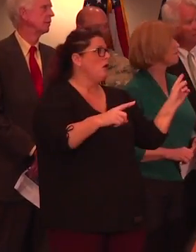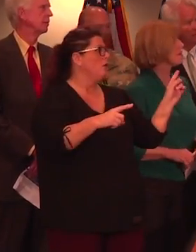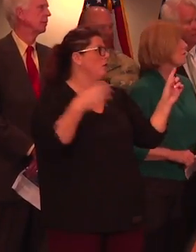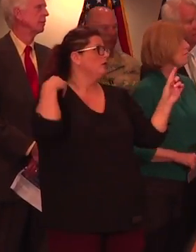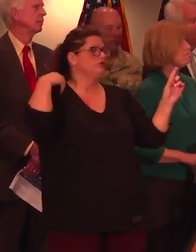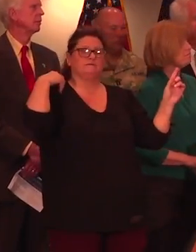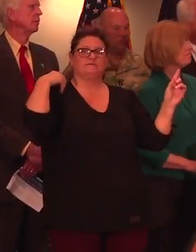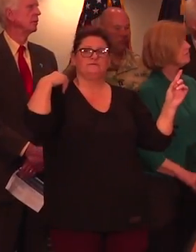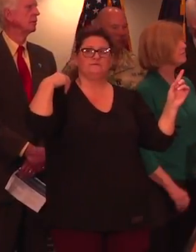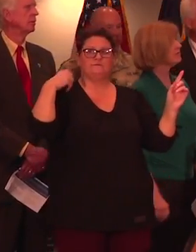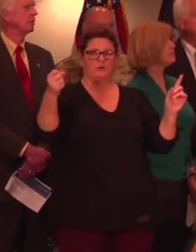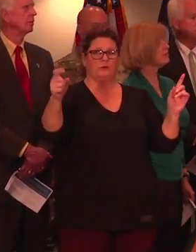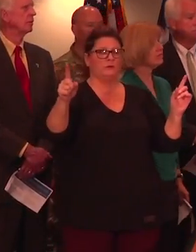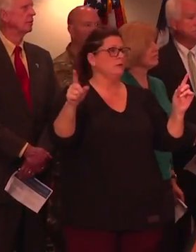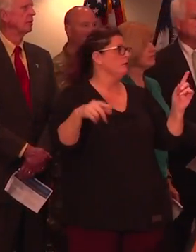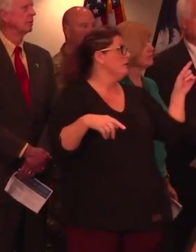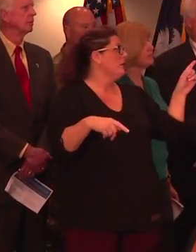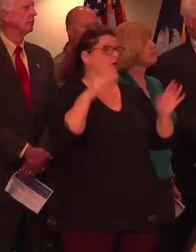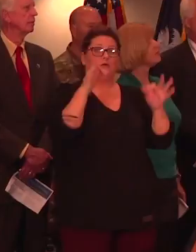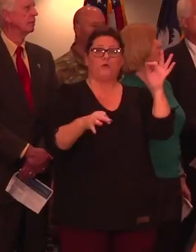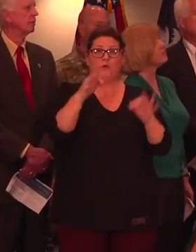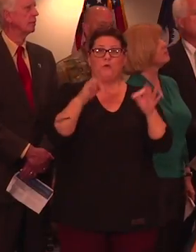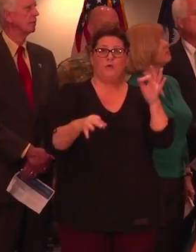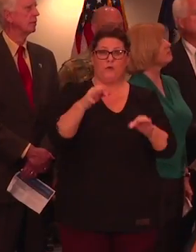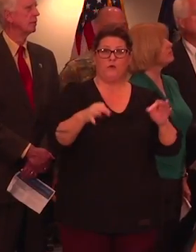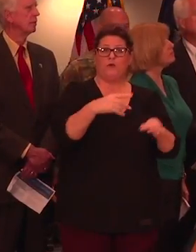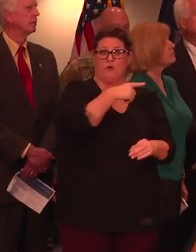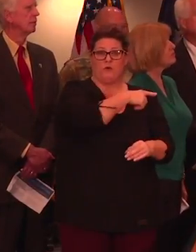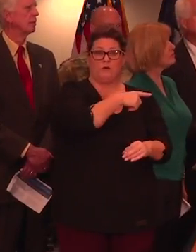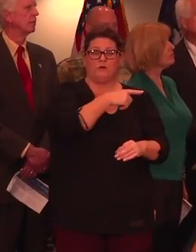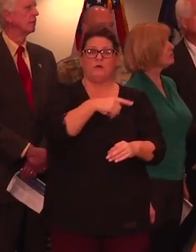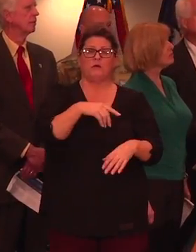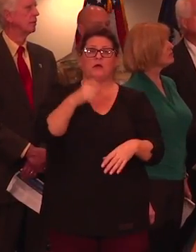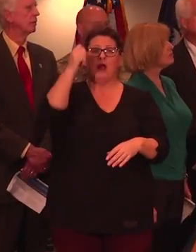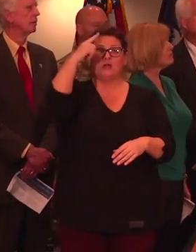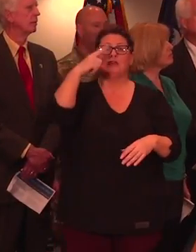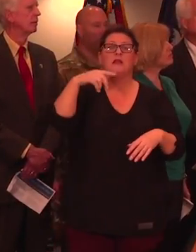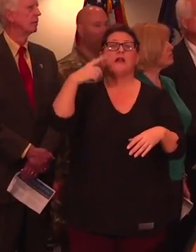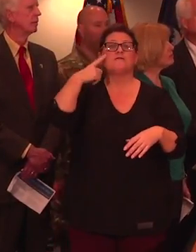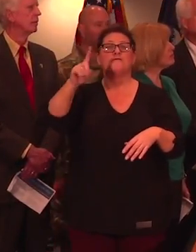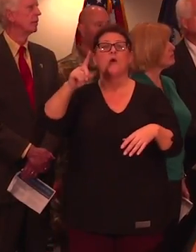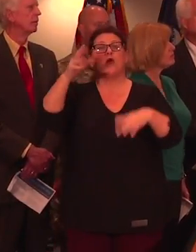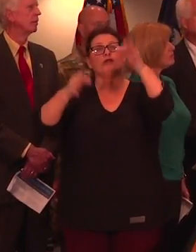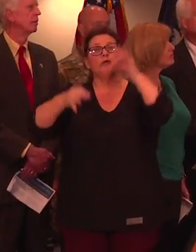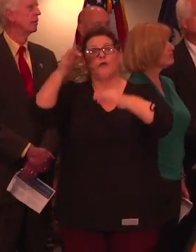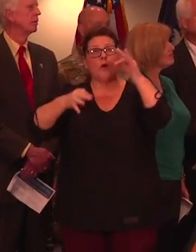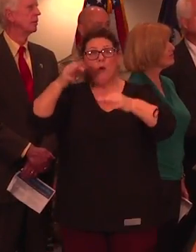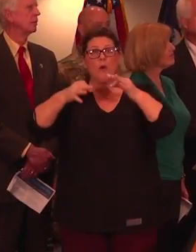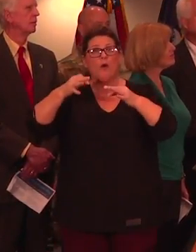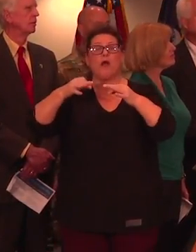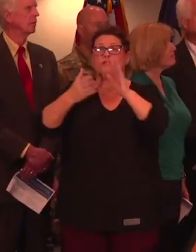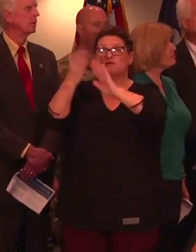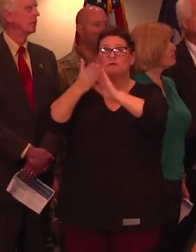Chief Justice. As to the court system, as we all know, a functional judicial branch is the cornerstone of